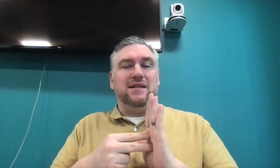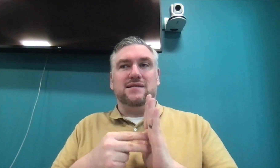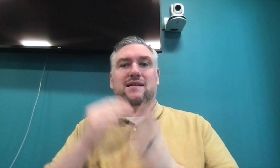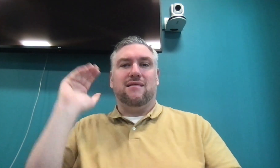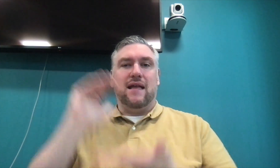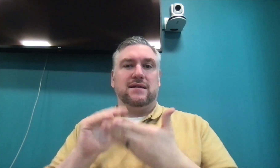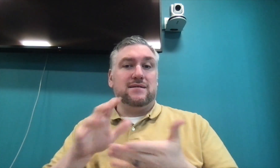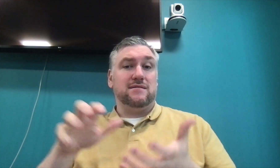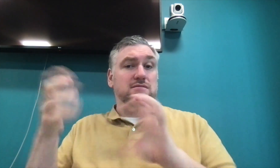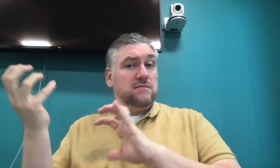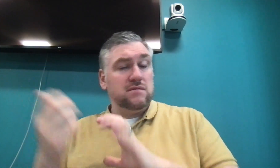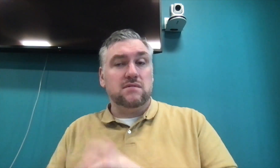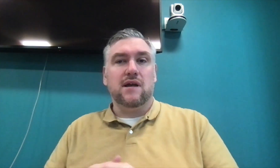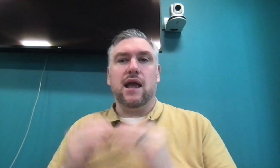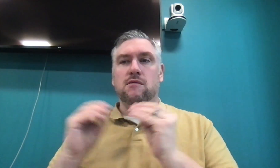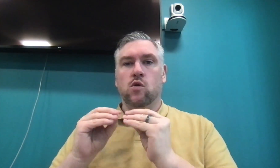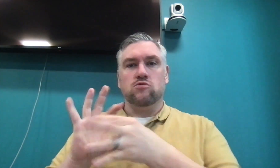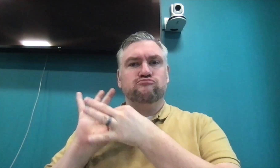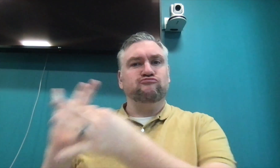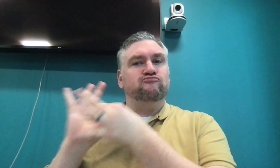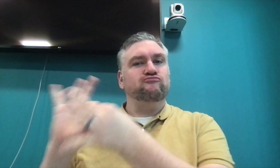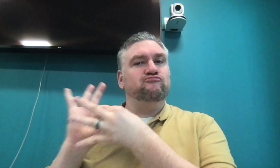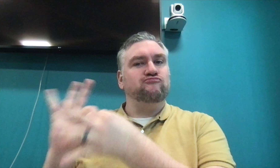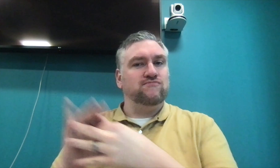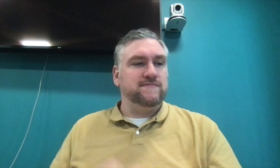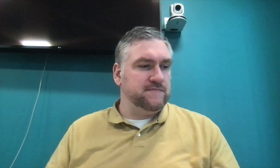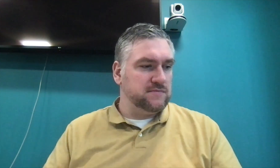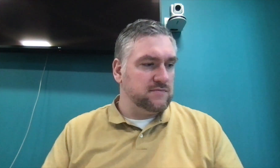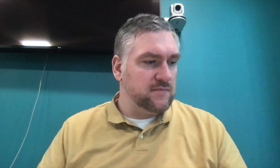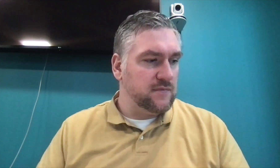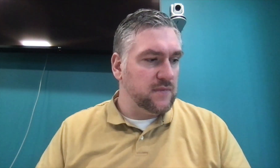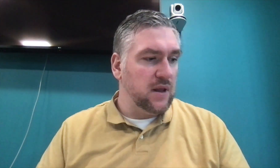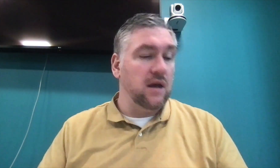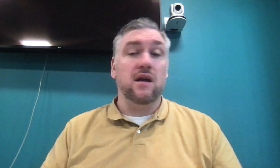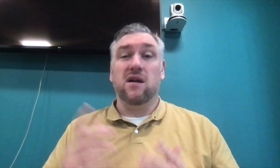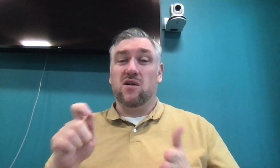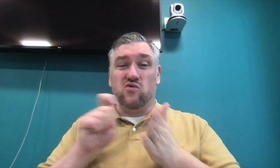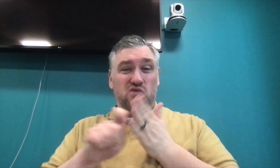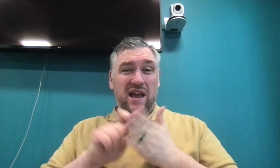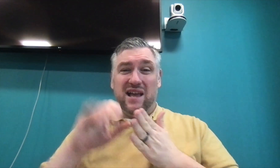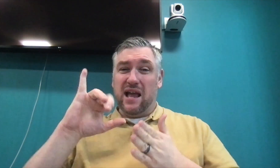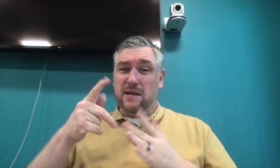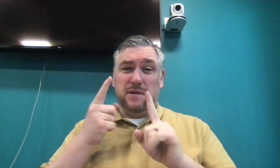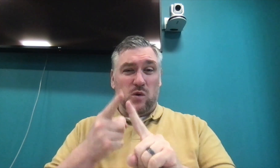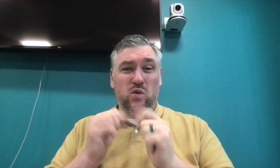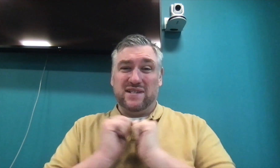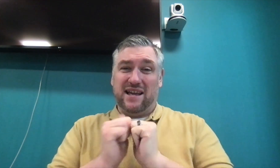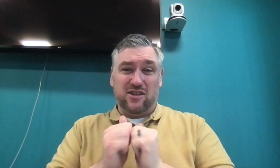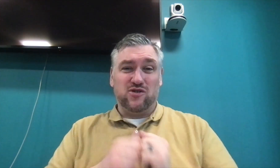out together. There's going to be less disruption and more collaboration and